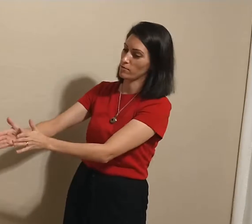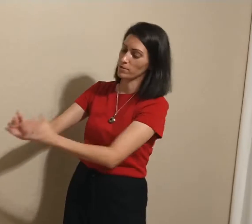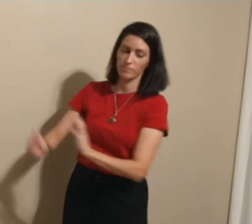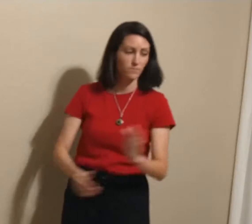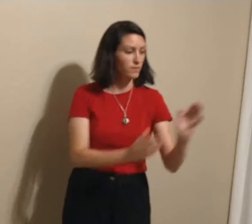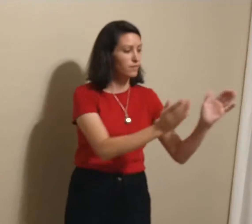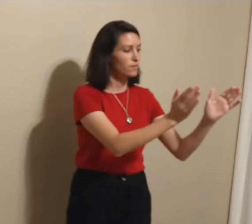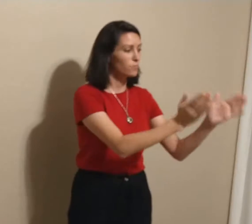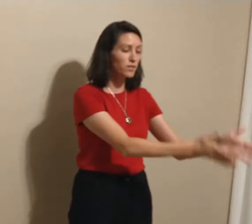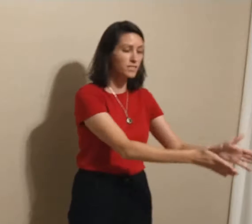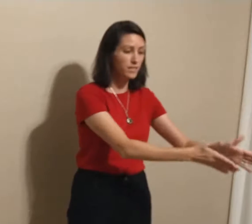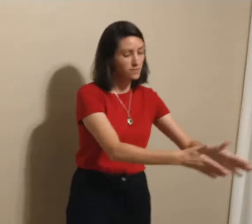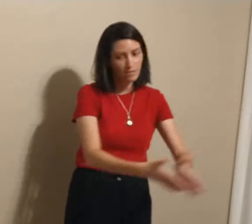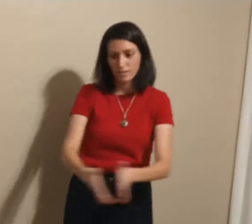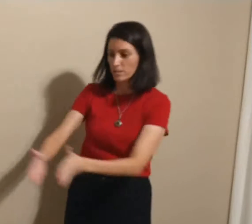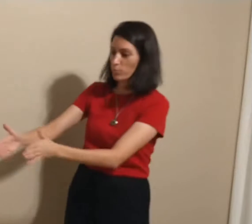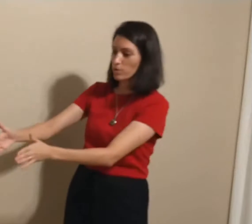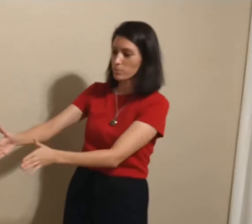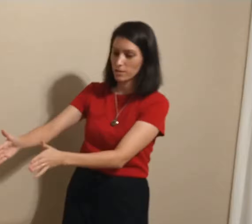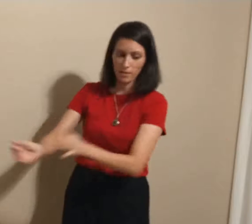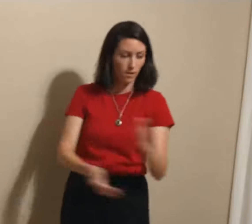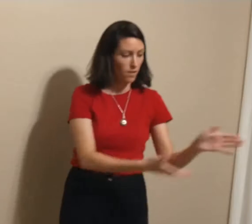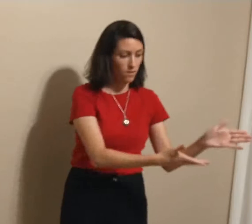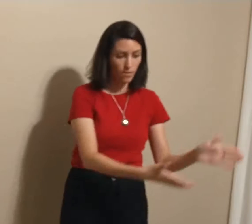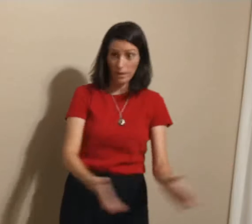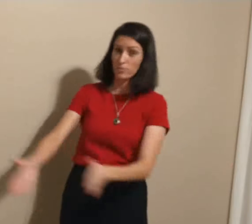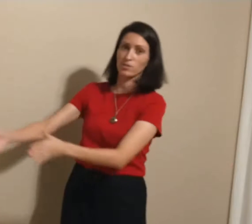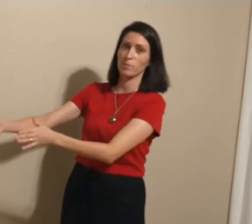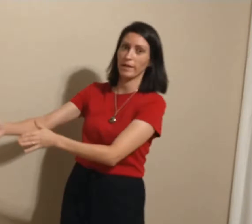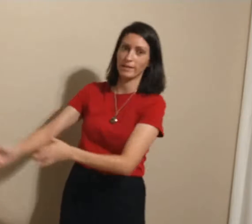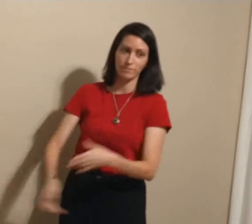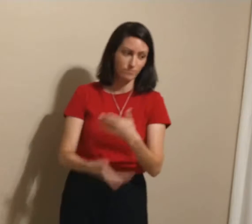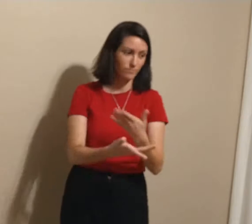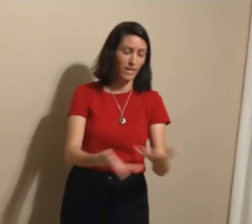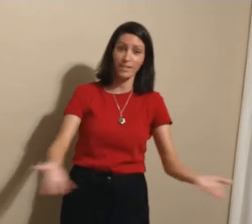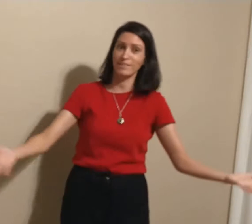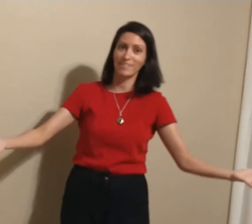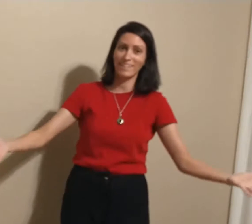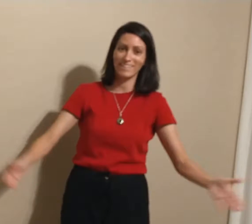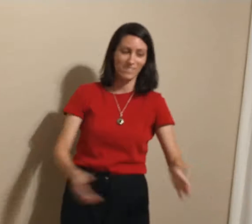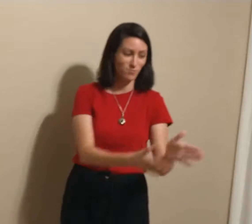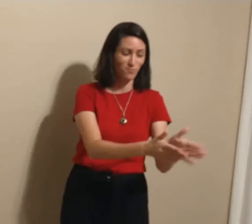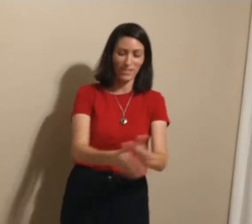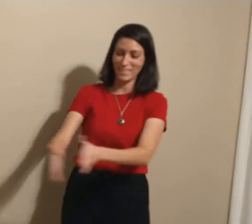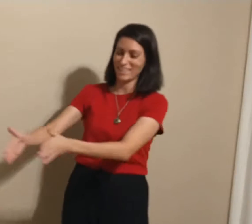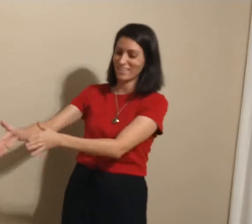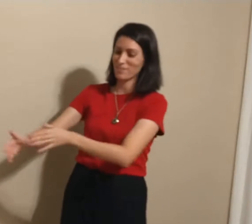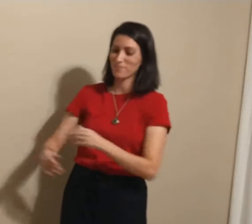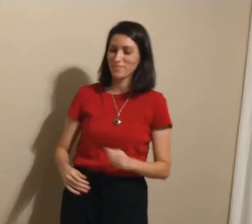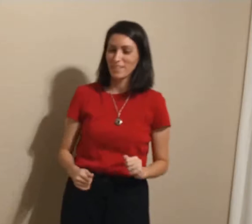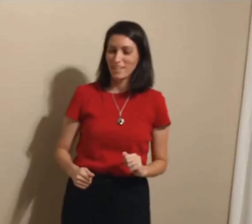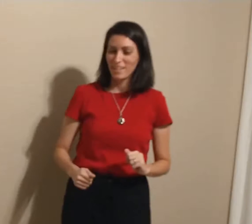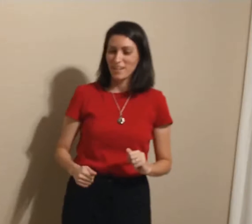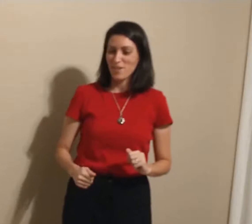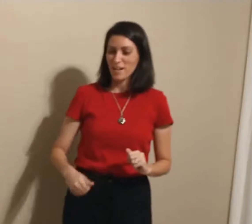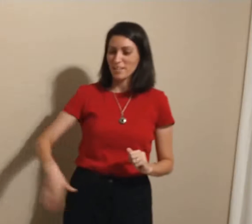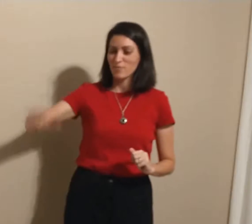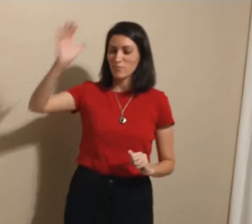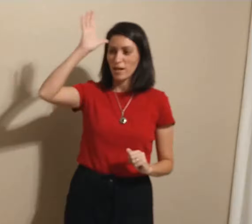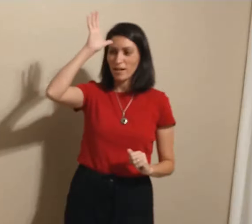over. Point A to point B. There's the plan. How do you like it? It's right there. Okay, through